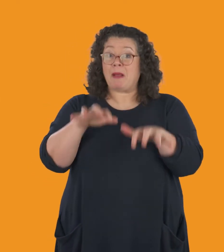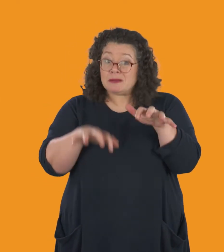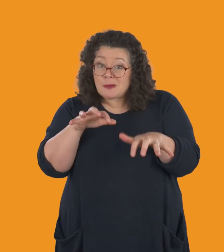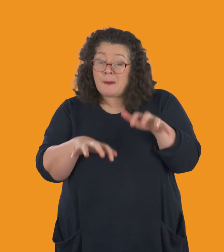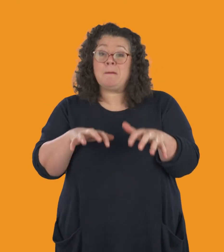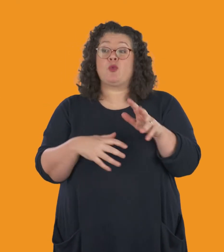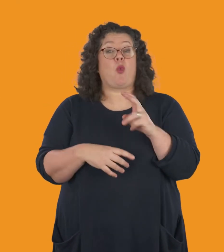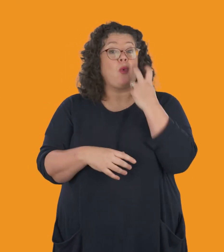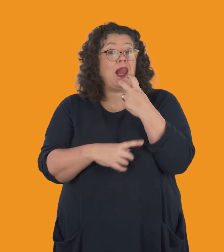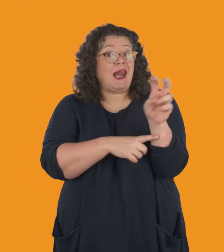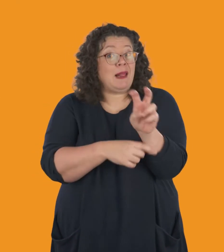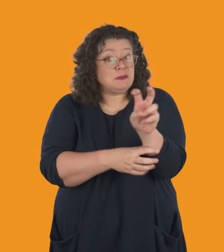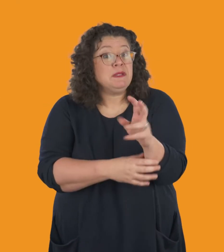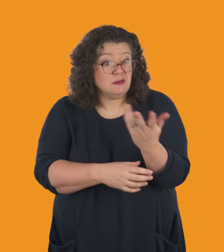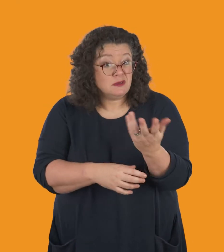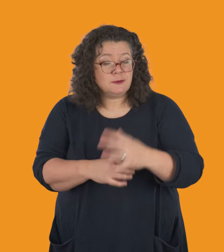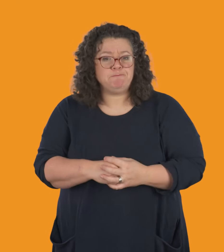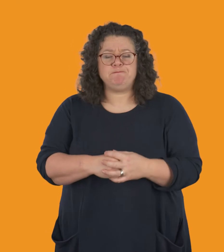interpreters, palantypists and lip speakers.